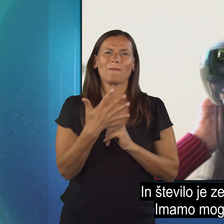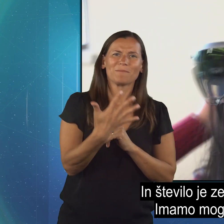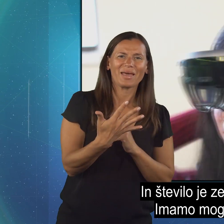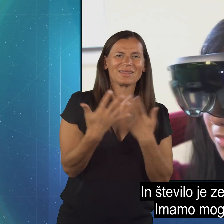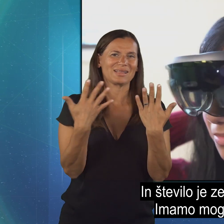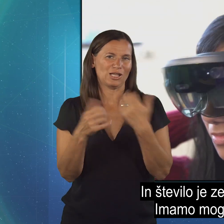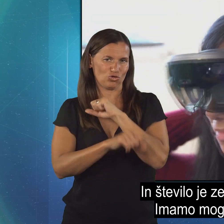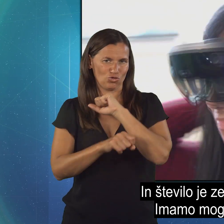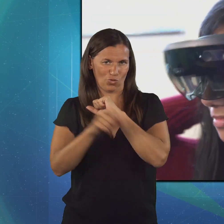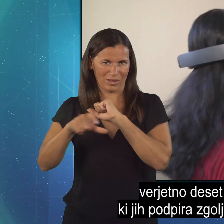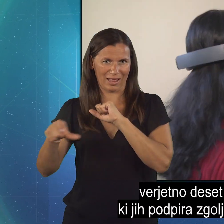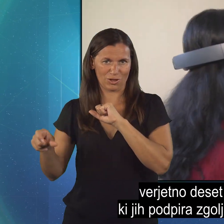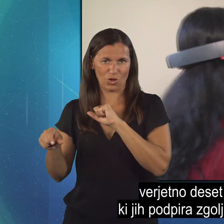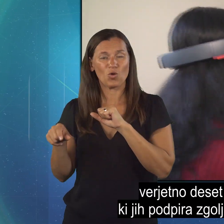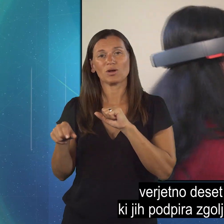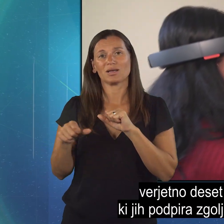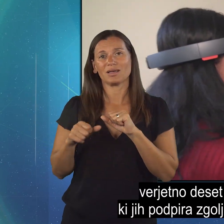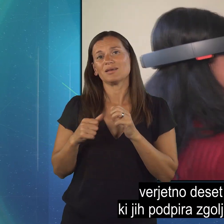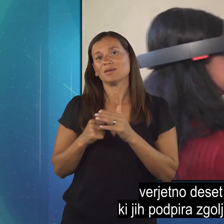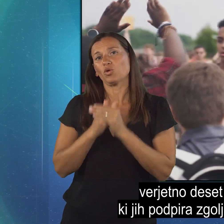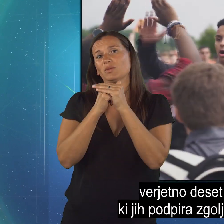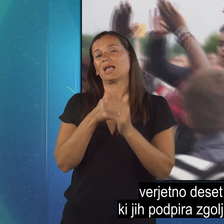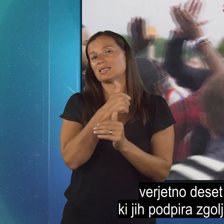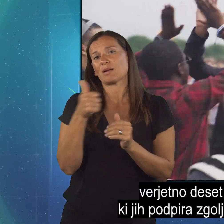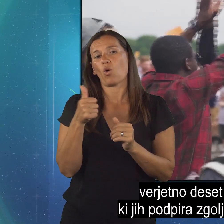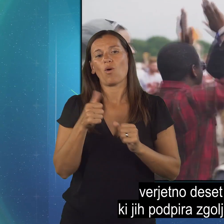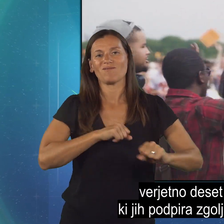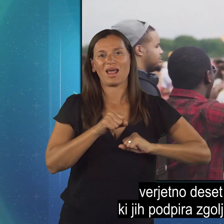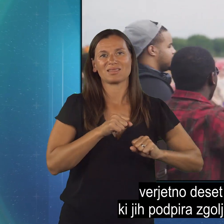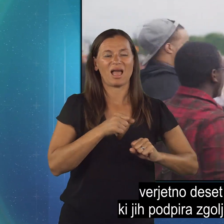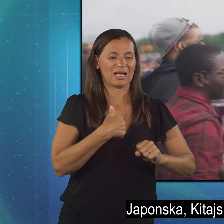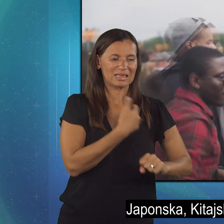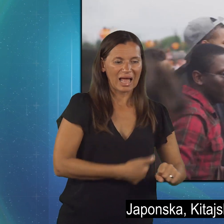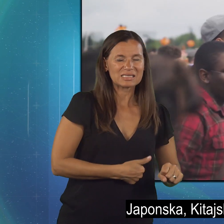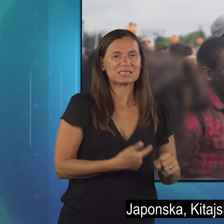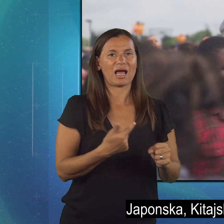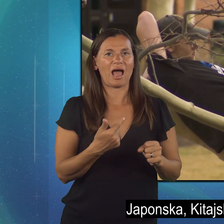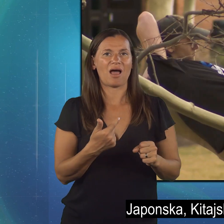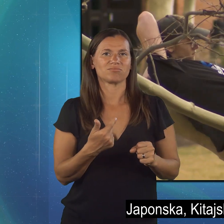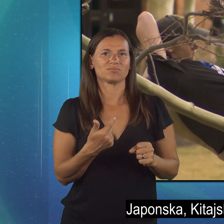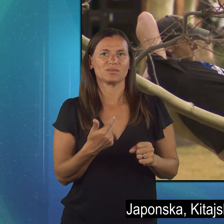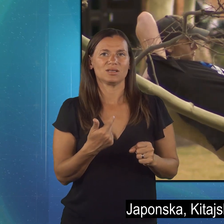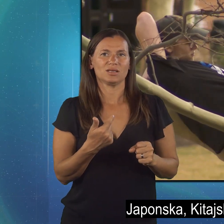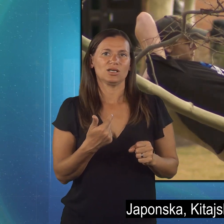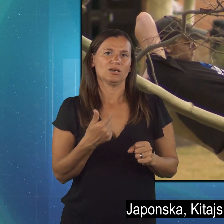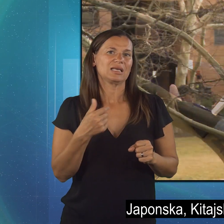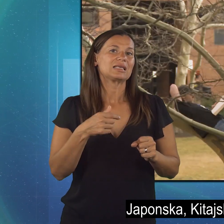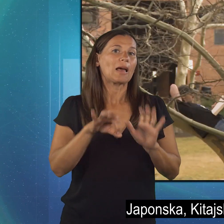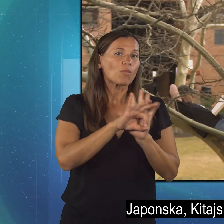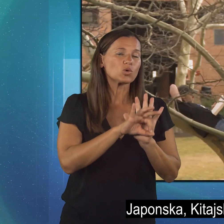number. We have maybe 5, 10 students probably who are supported only by their governments, Japan, China, for